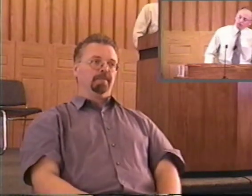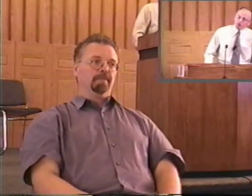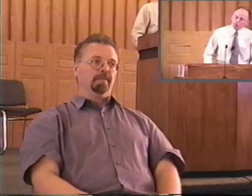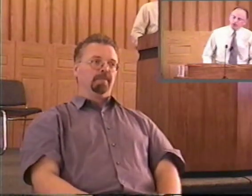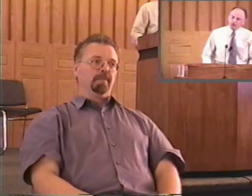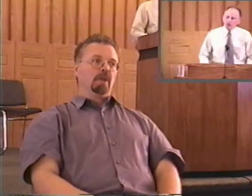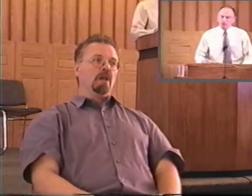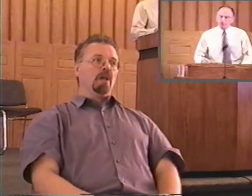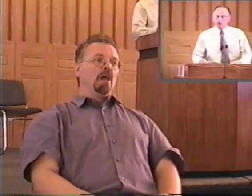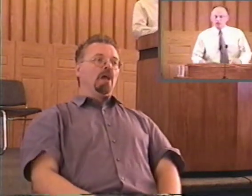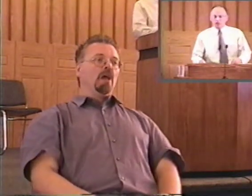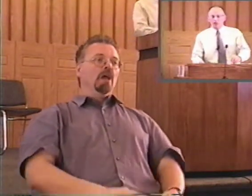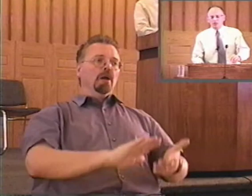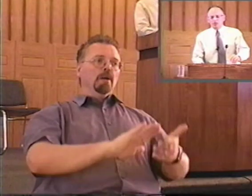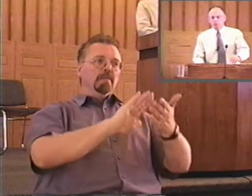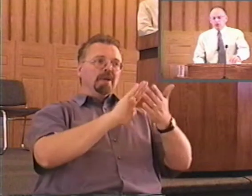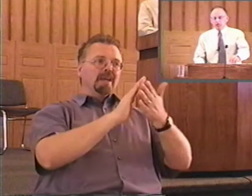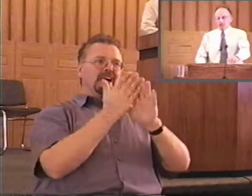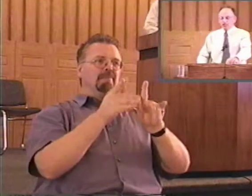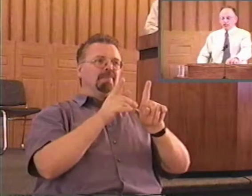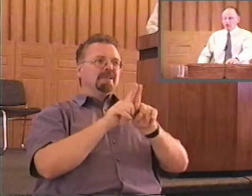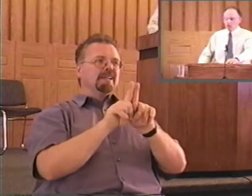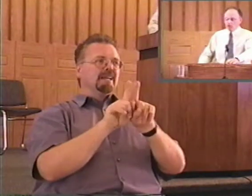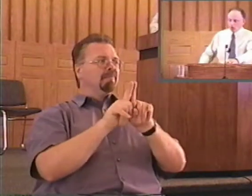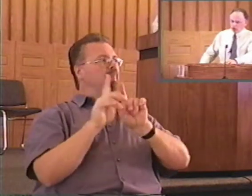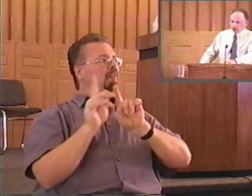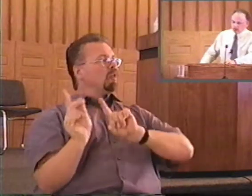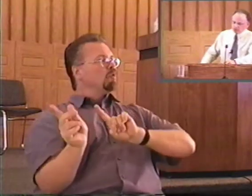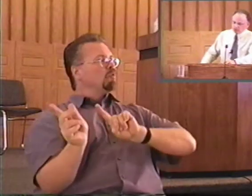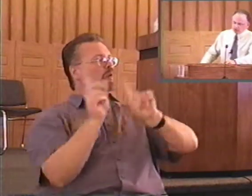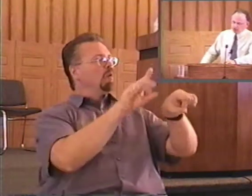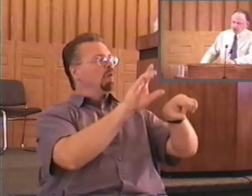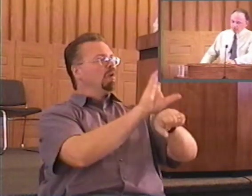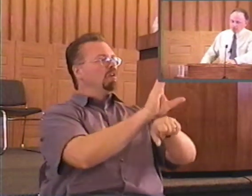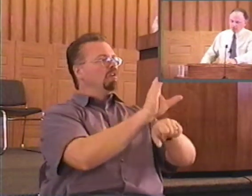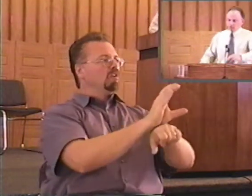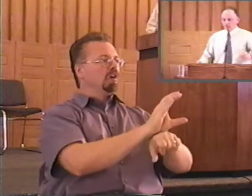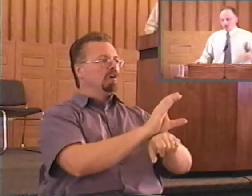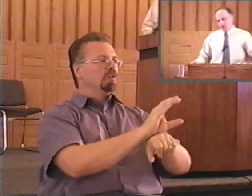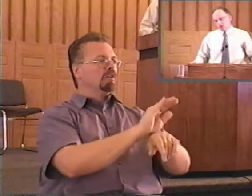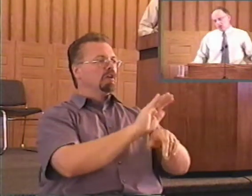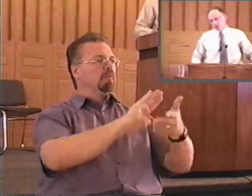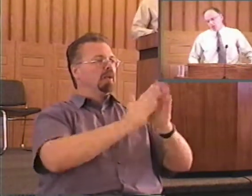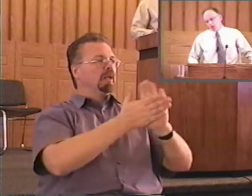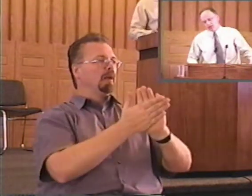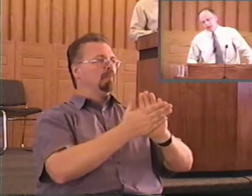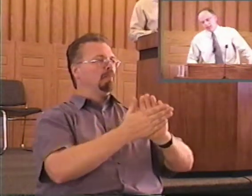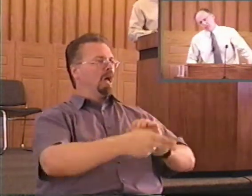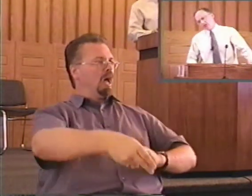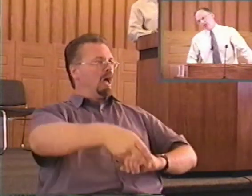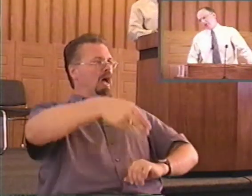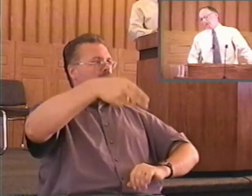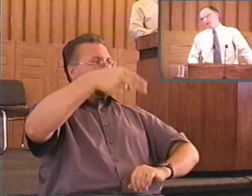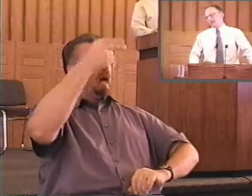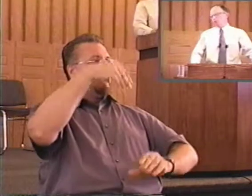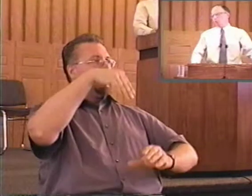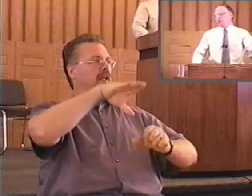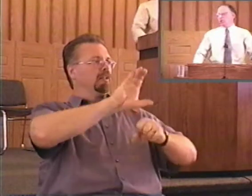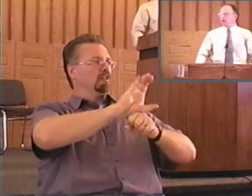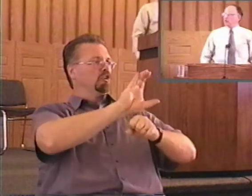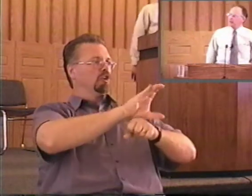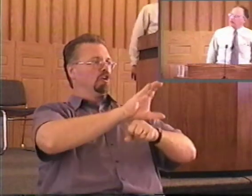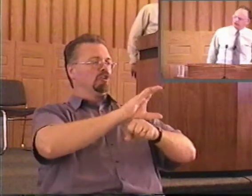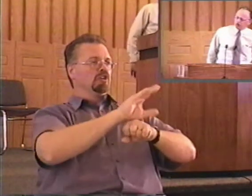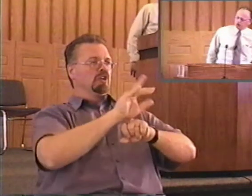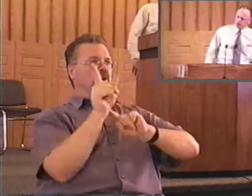Become such that we can go to church and we can be good, upstanding members of the church, and we can be on committees,